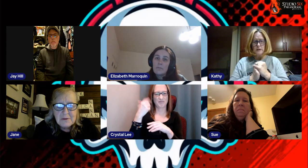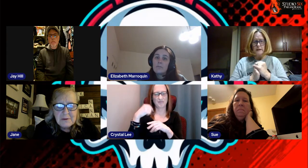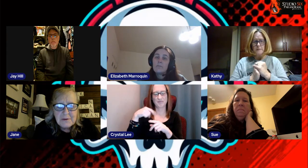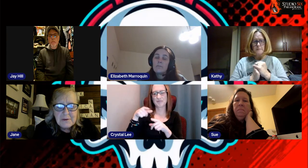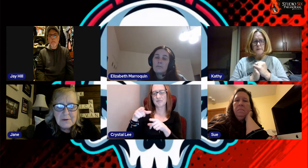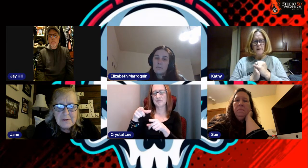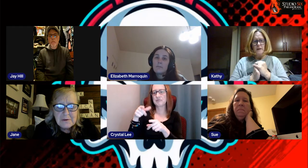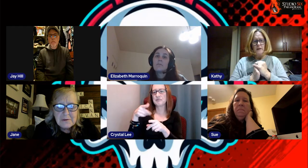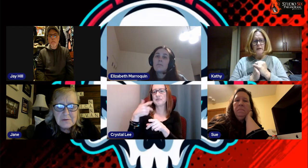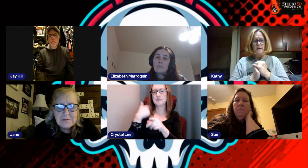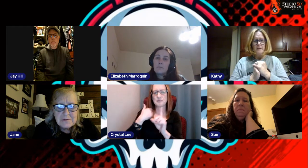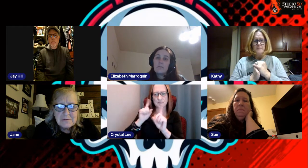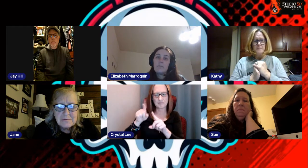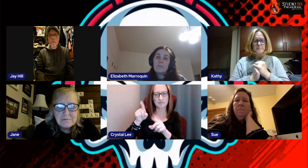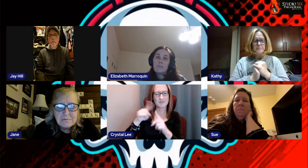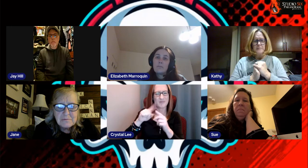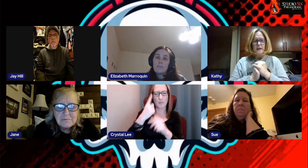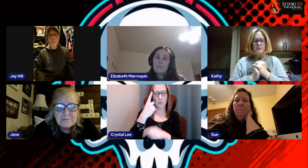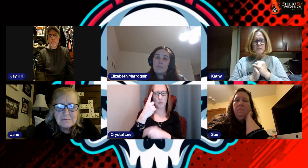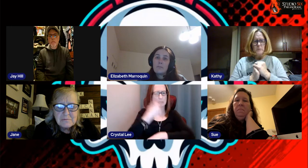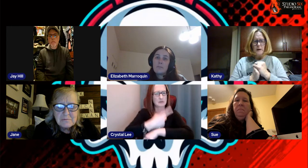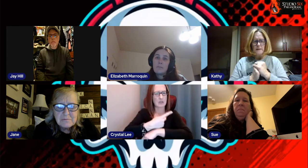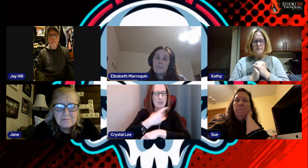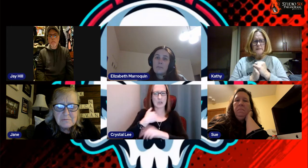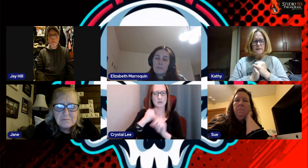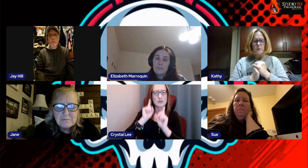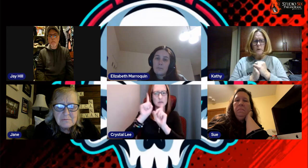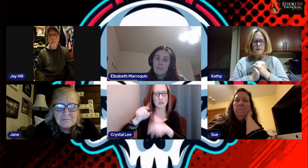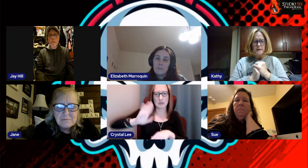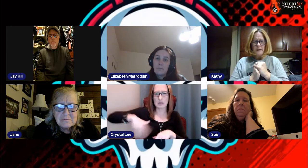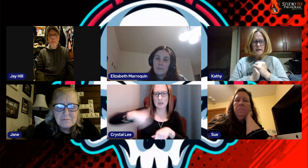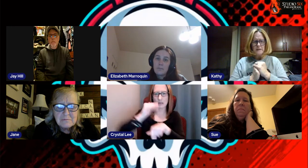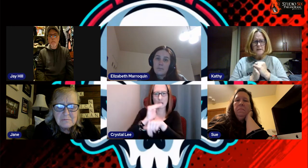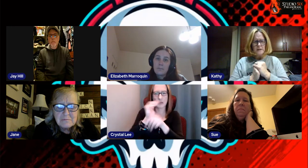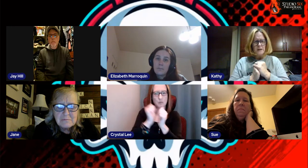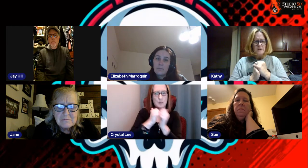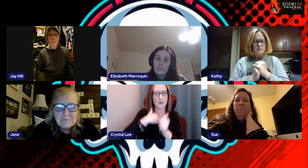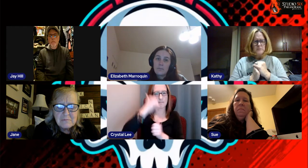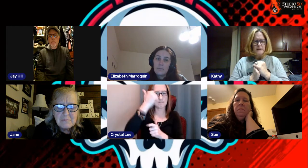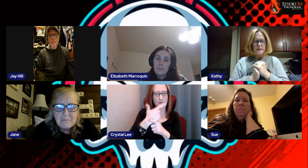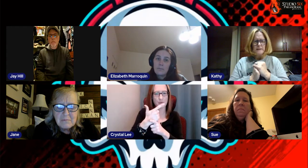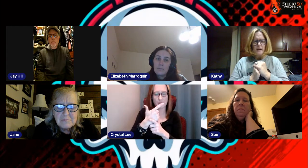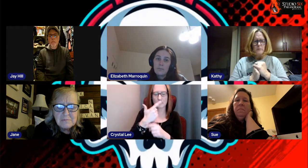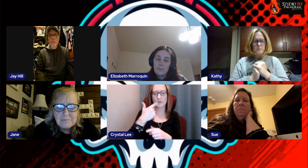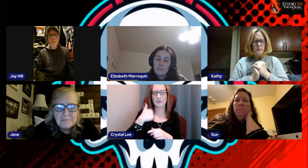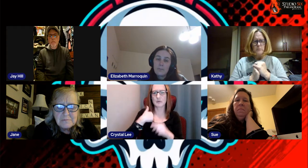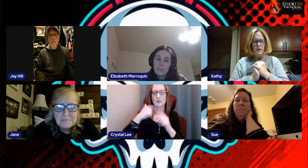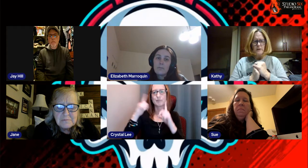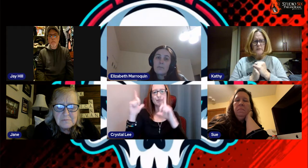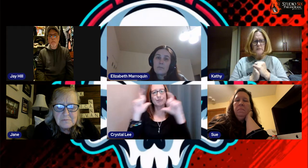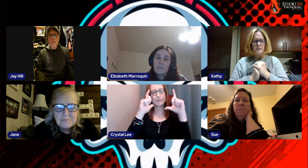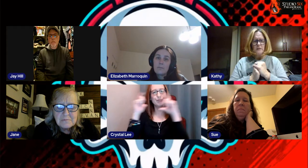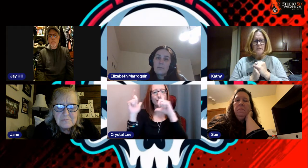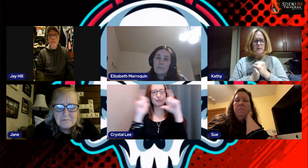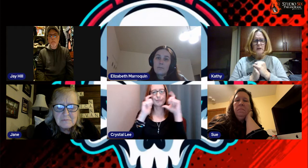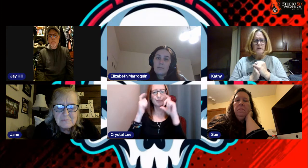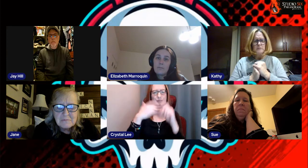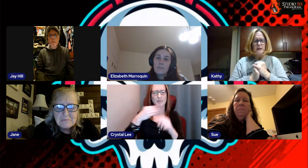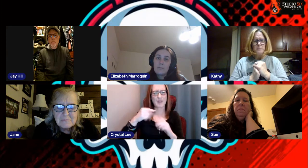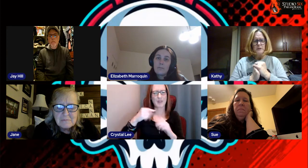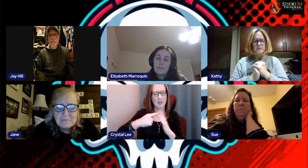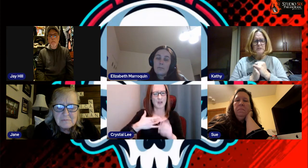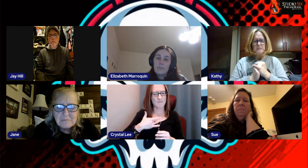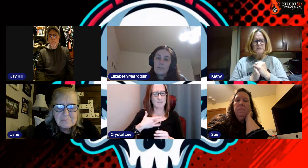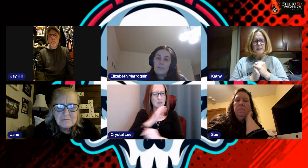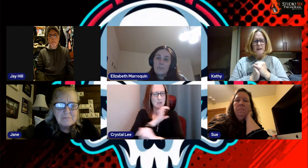1 tree. And she went, and one day She was late at night with my brother. And I